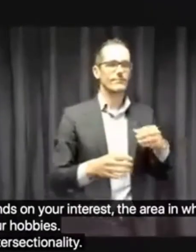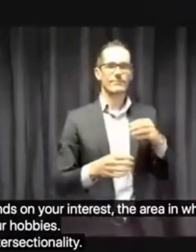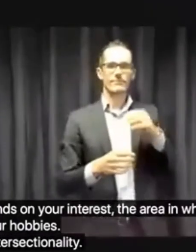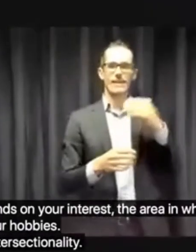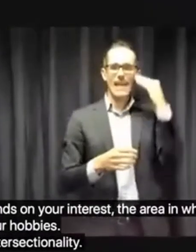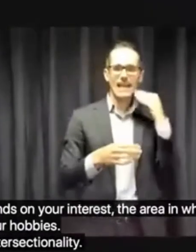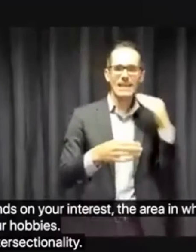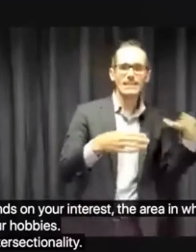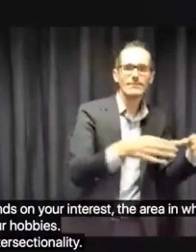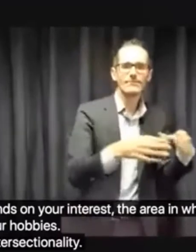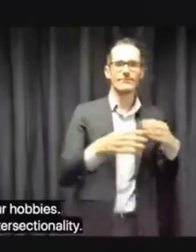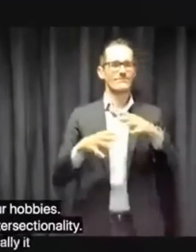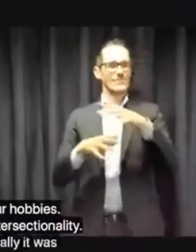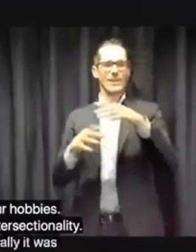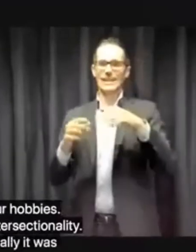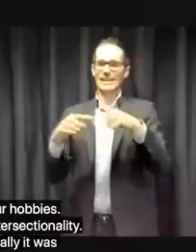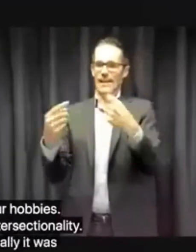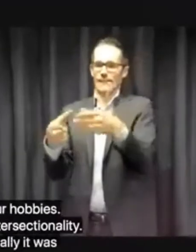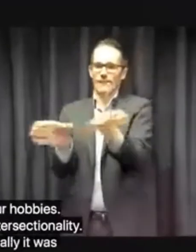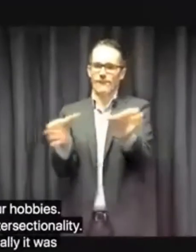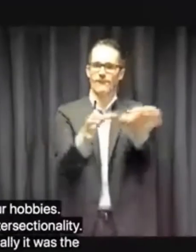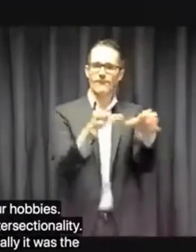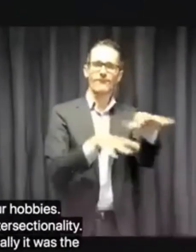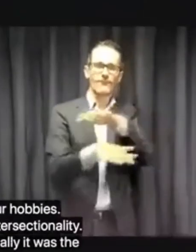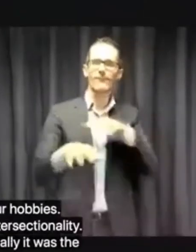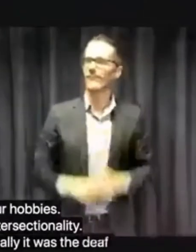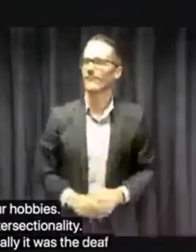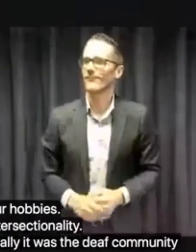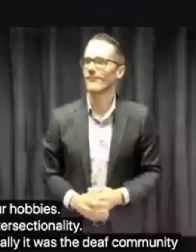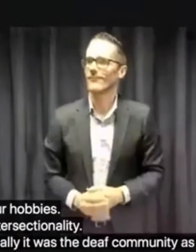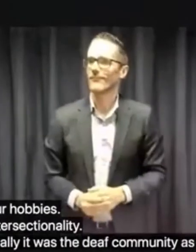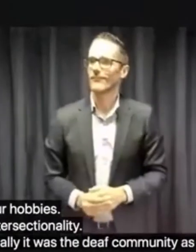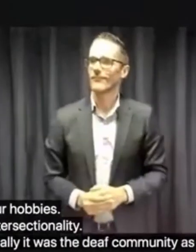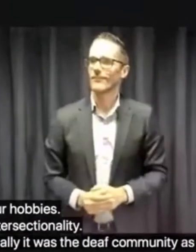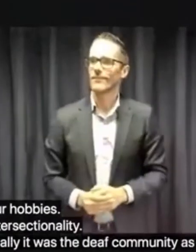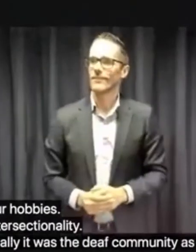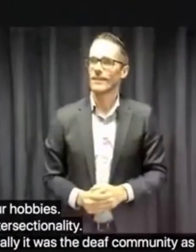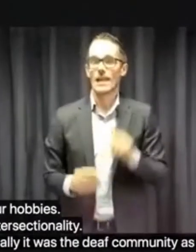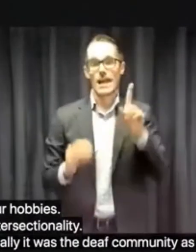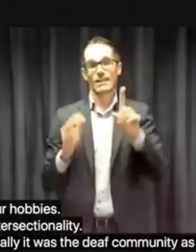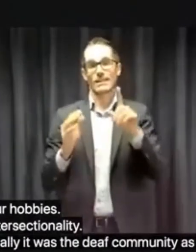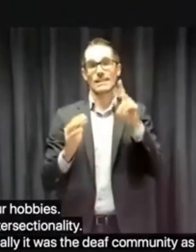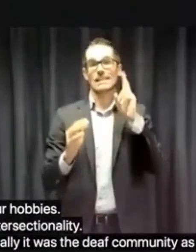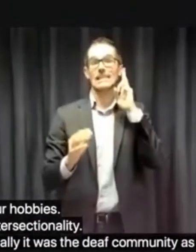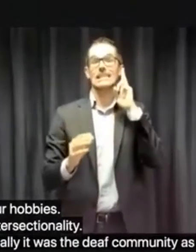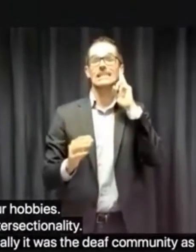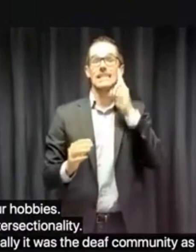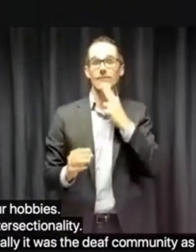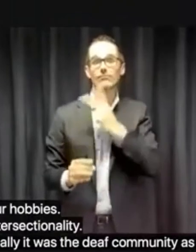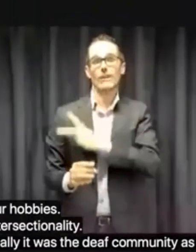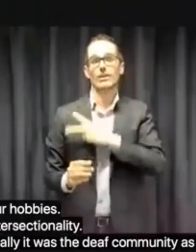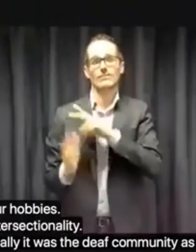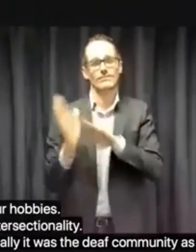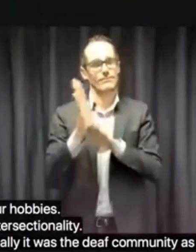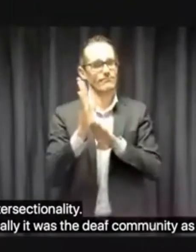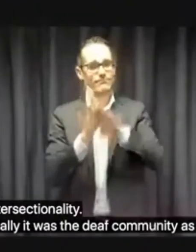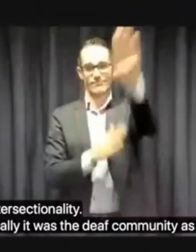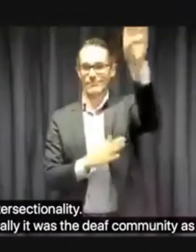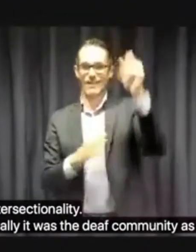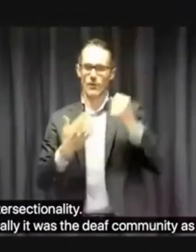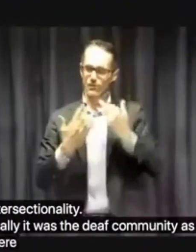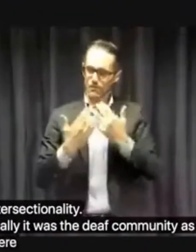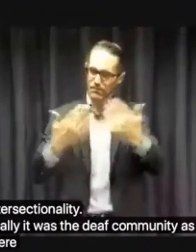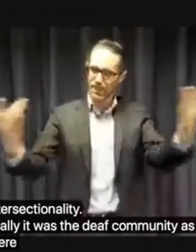we have deaf Muslim groups, deaf women's groups, various multicultural deaf groups as well.